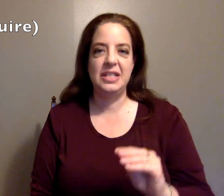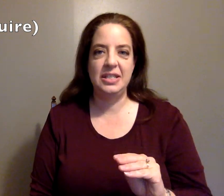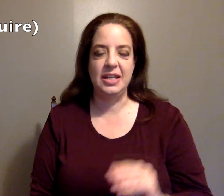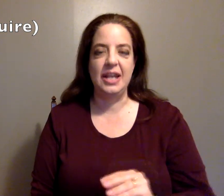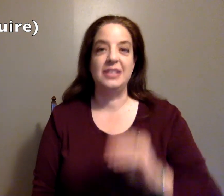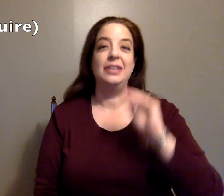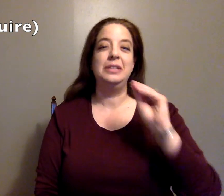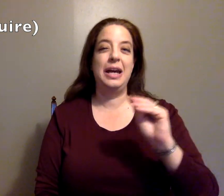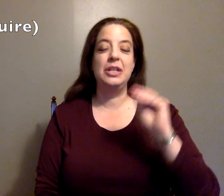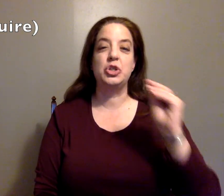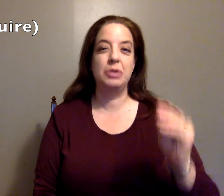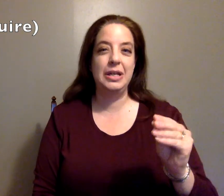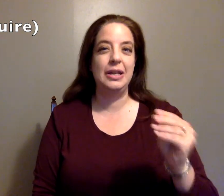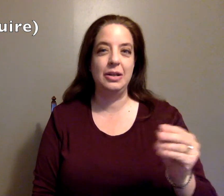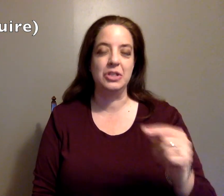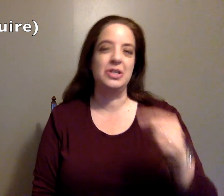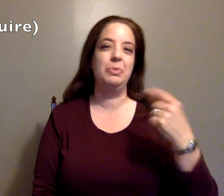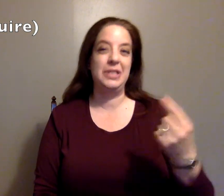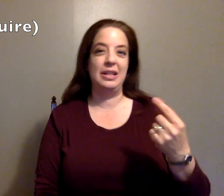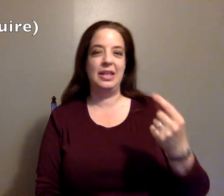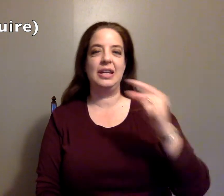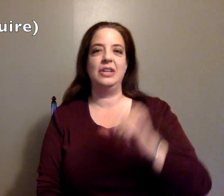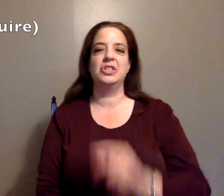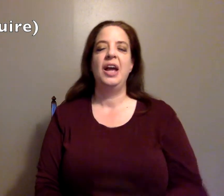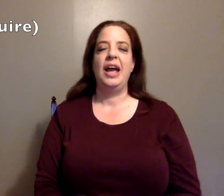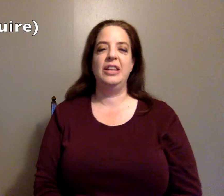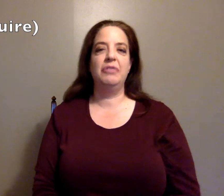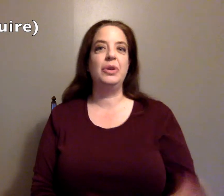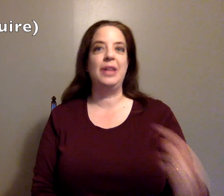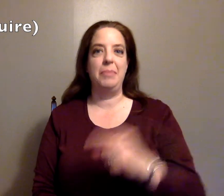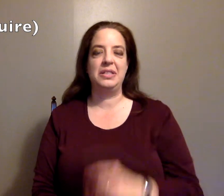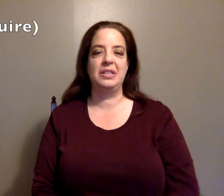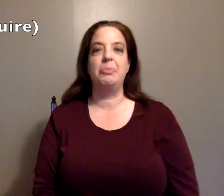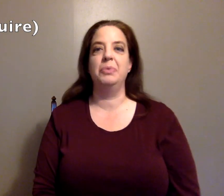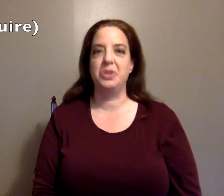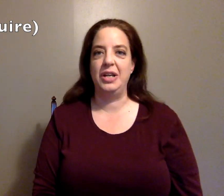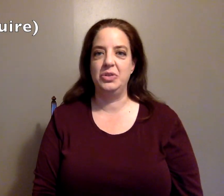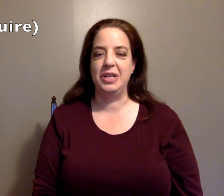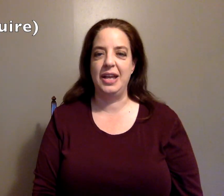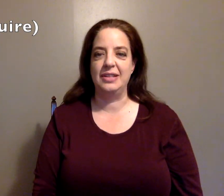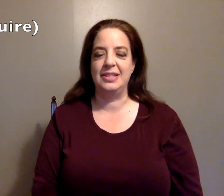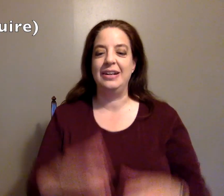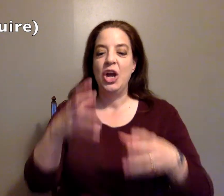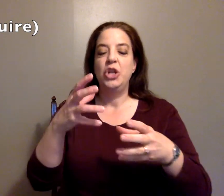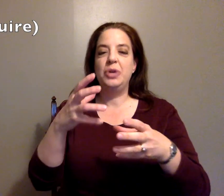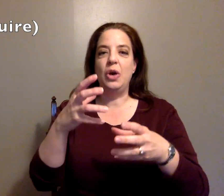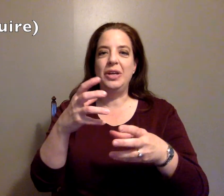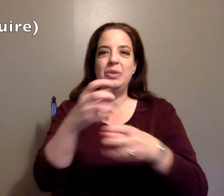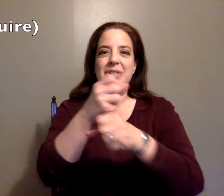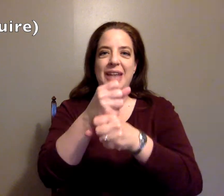easy in ASL. Get is tricky in English, and we tend to think in English, and therefore that messes up when we try and use it in ASL. You can only use get